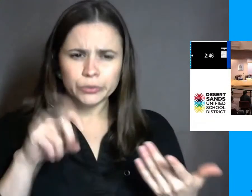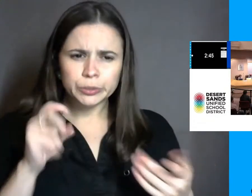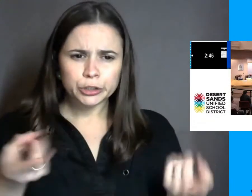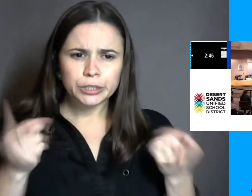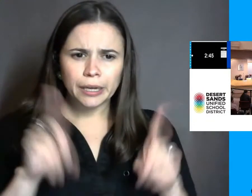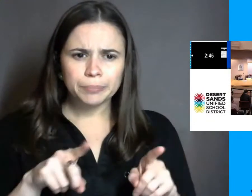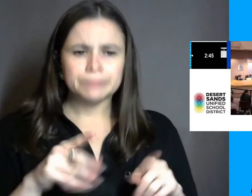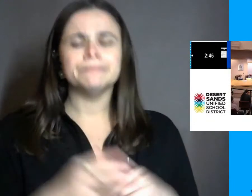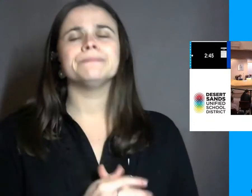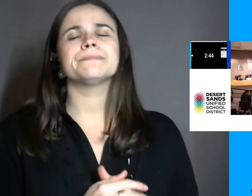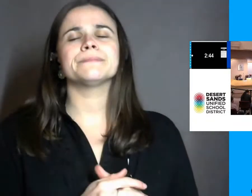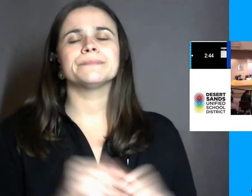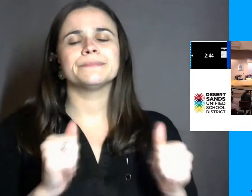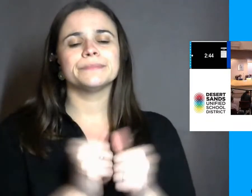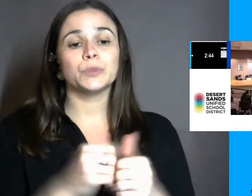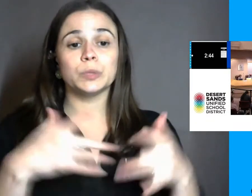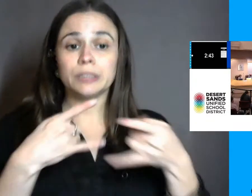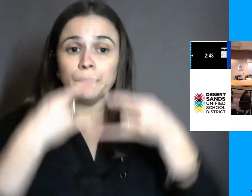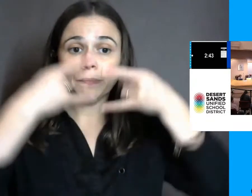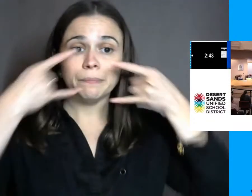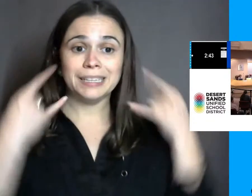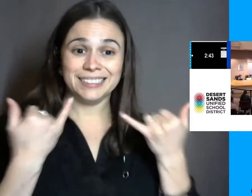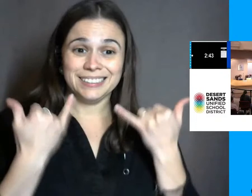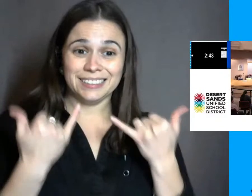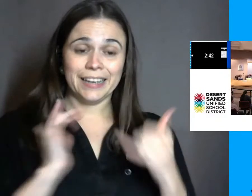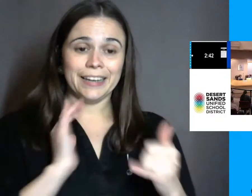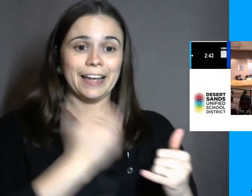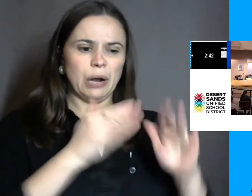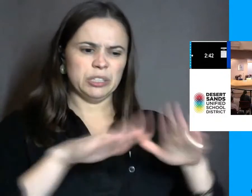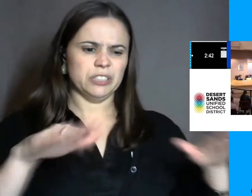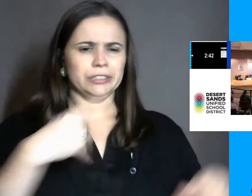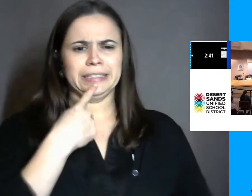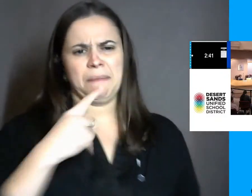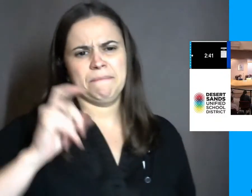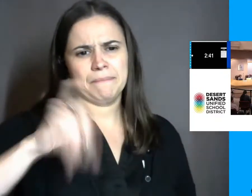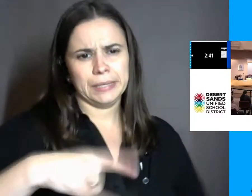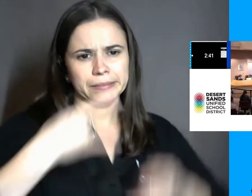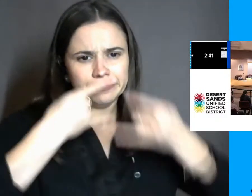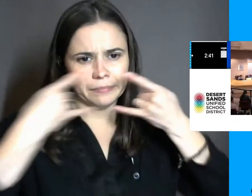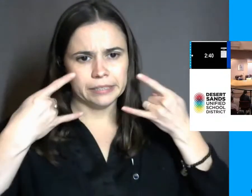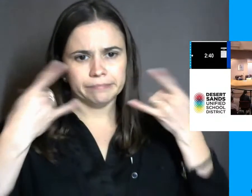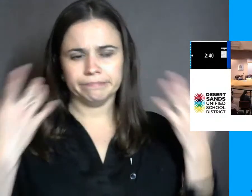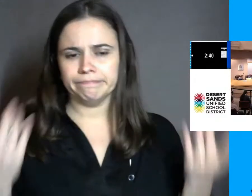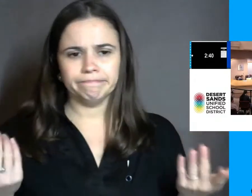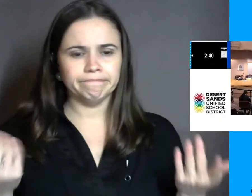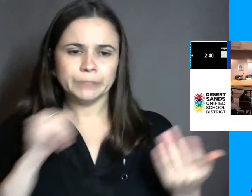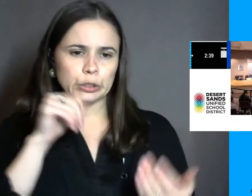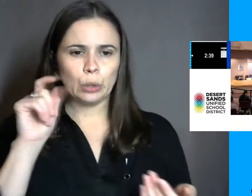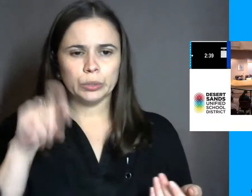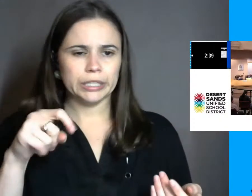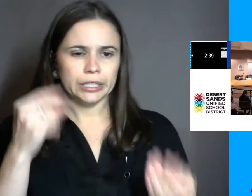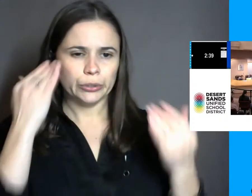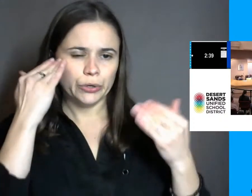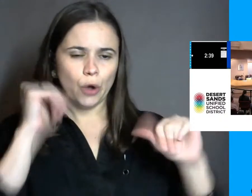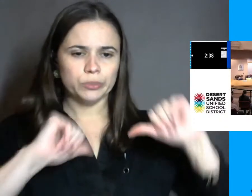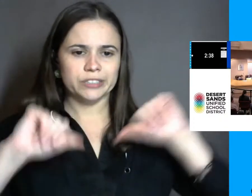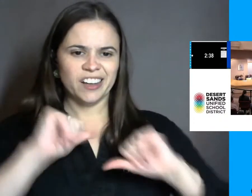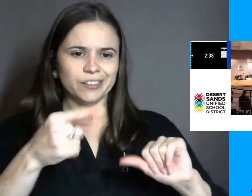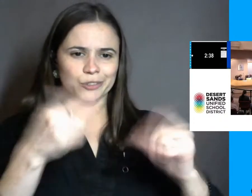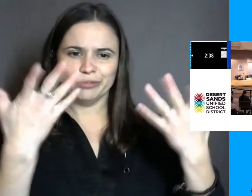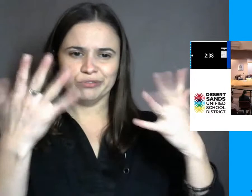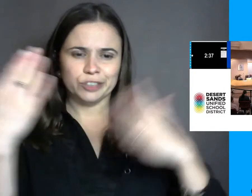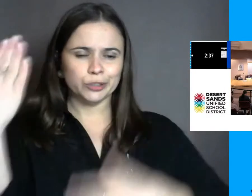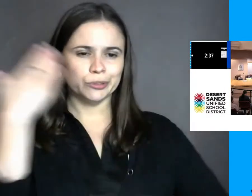mask. And today our children are being told to wear a mask. You don't need to be told the signs, you already know. Masks do not